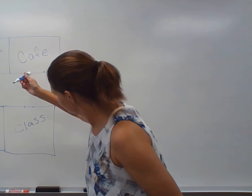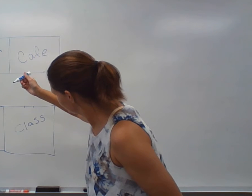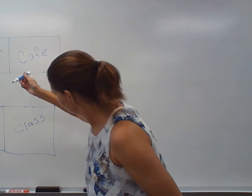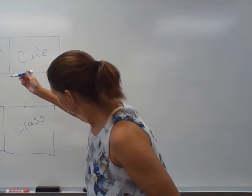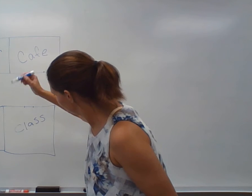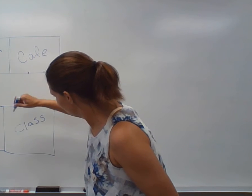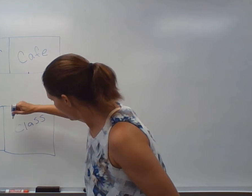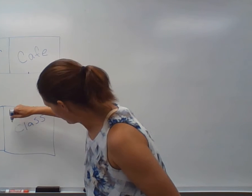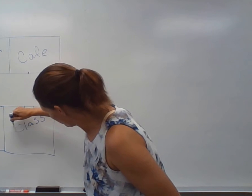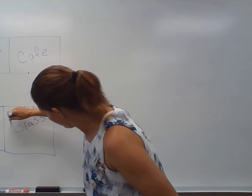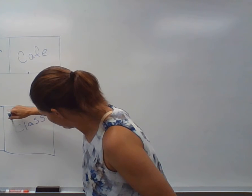math